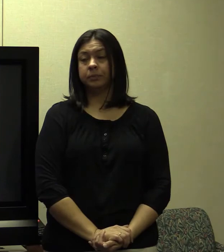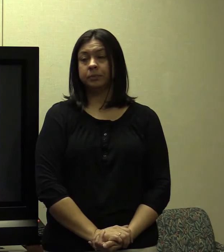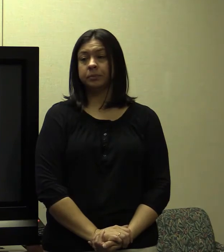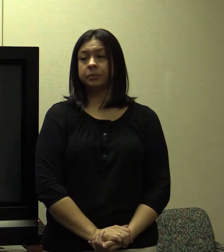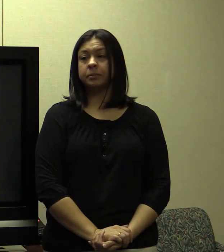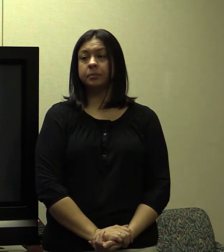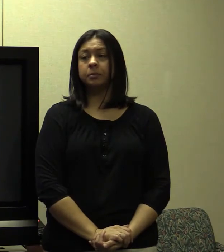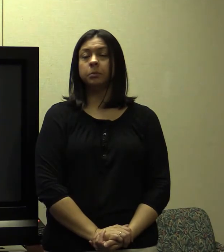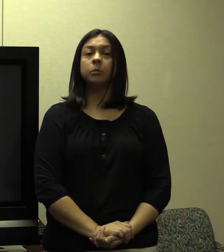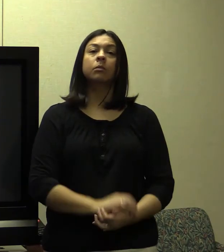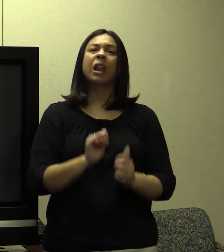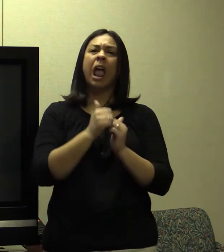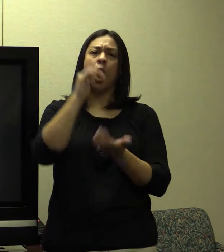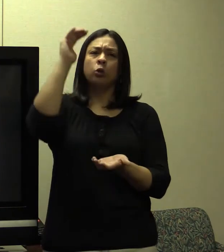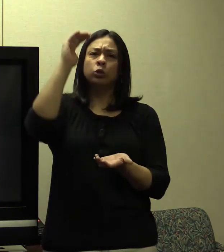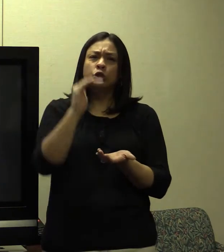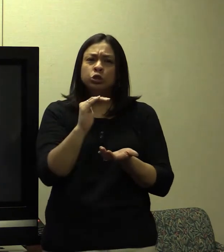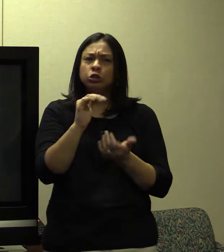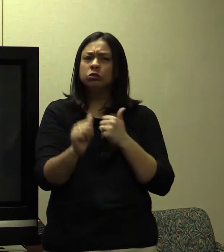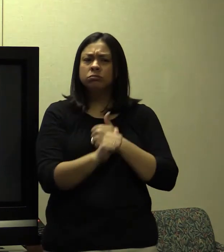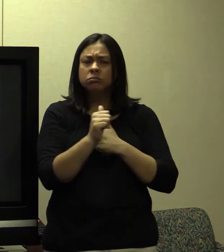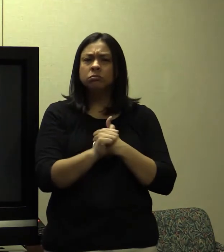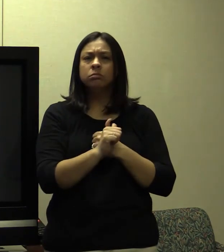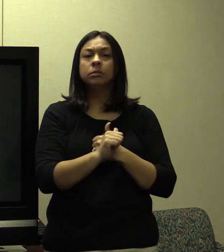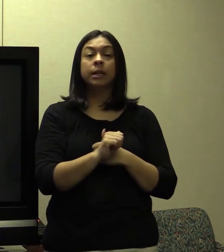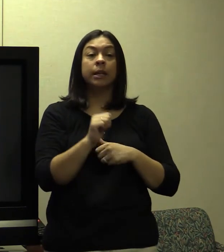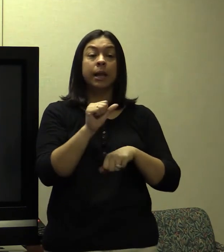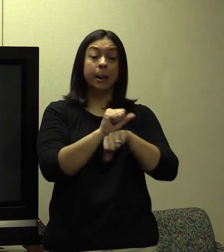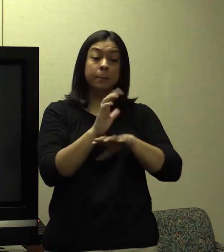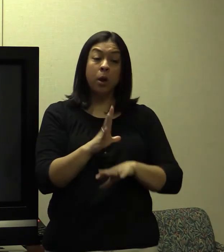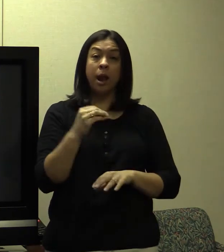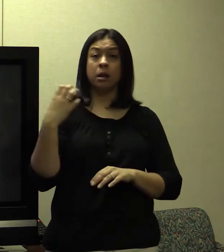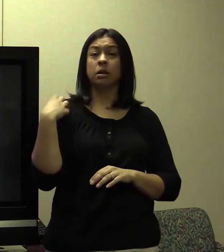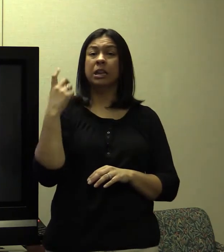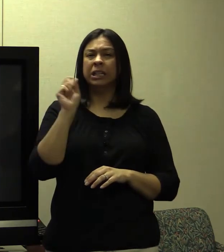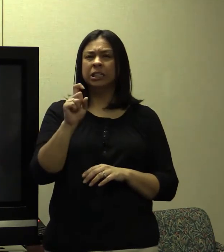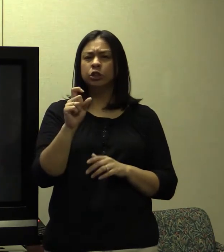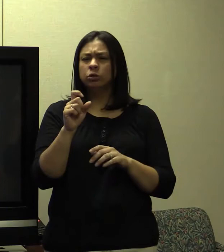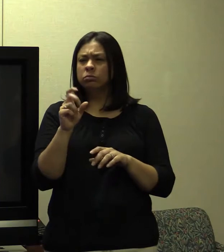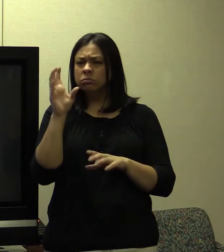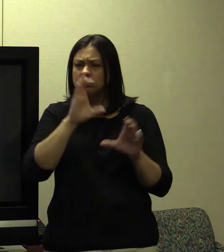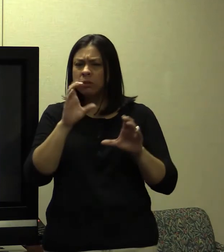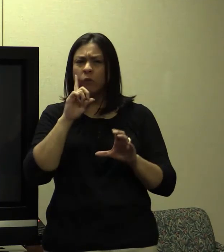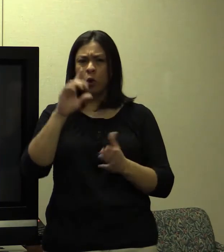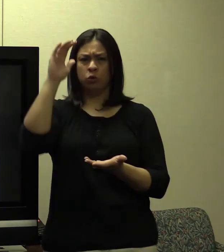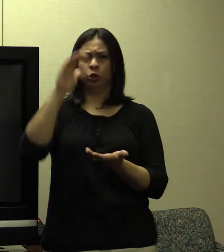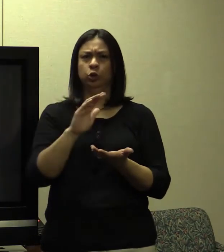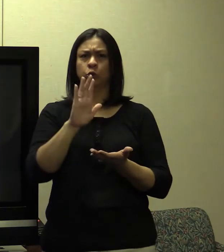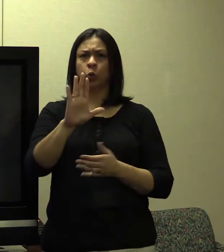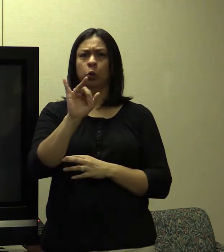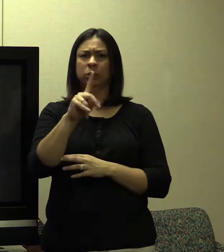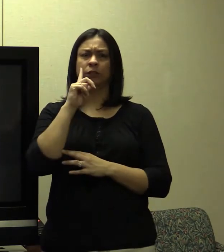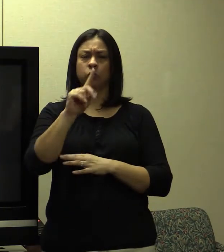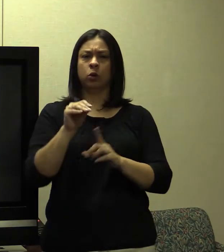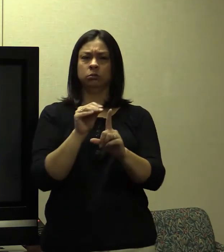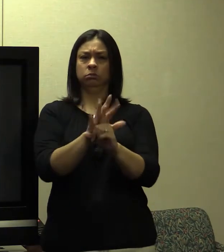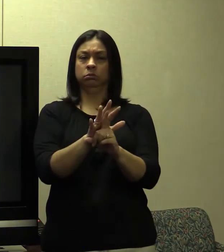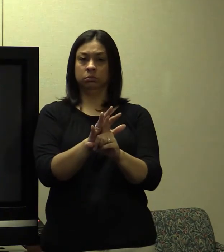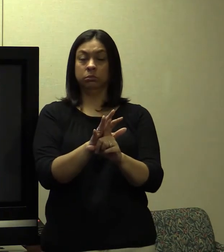So to reduce the risk, both employees and employers need to work at reducing the risk of exposure. So again, you need to